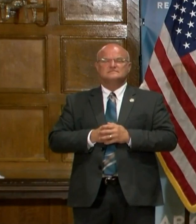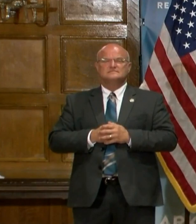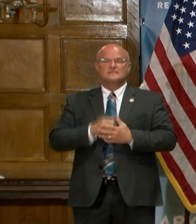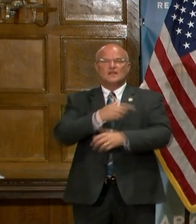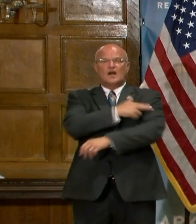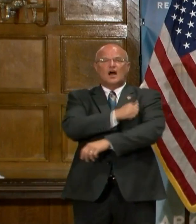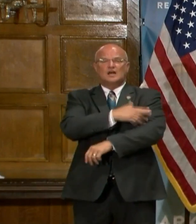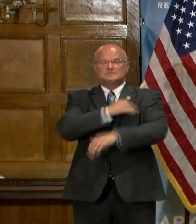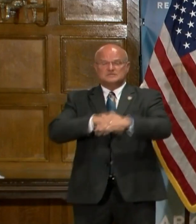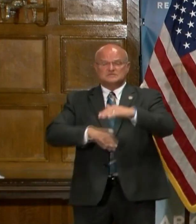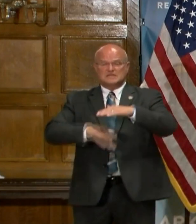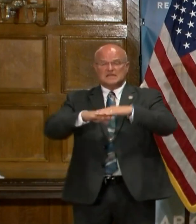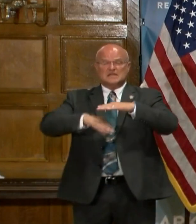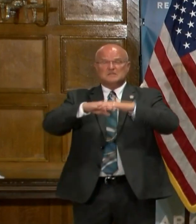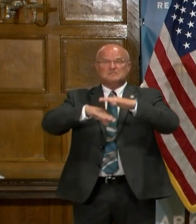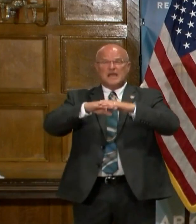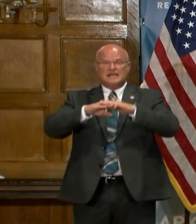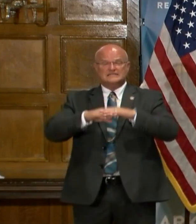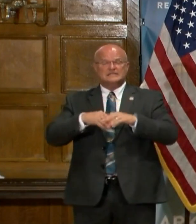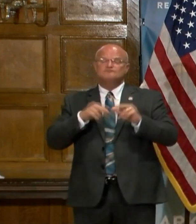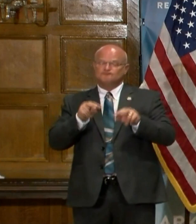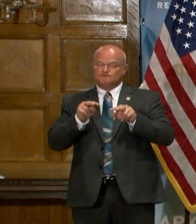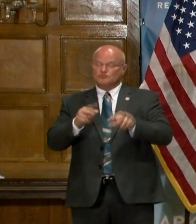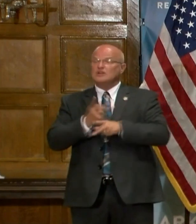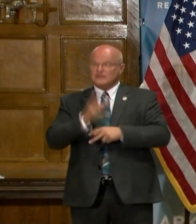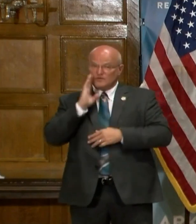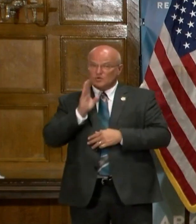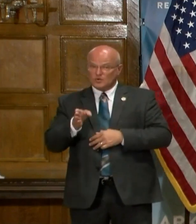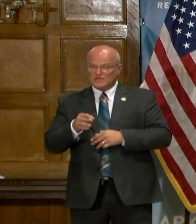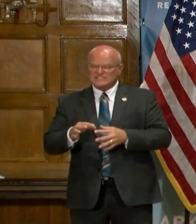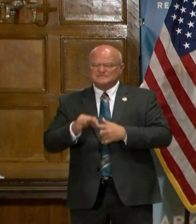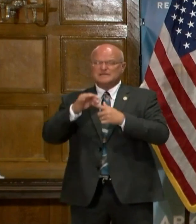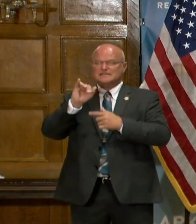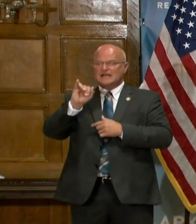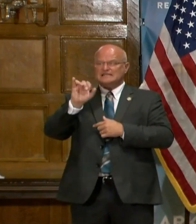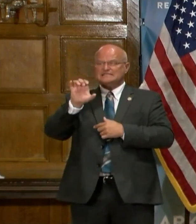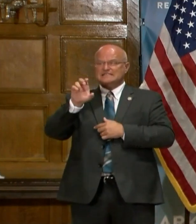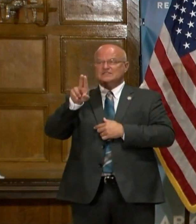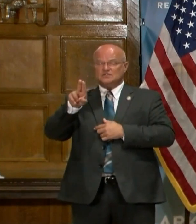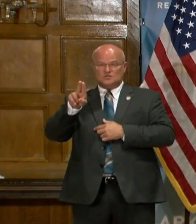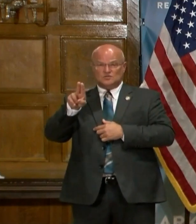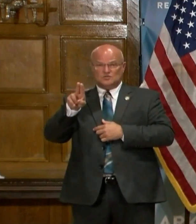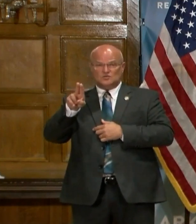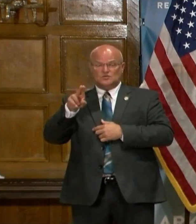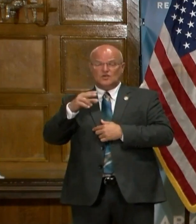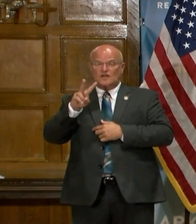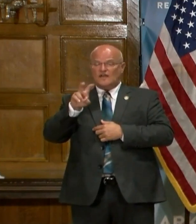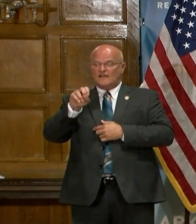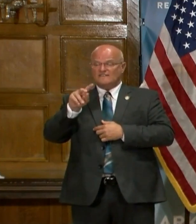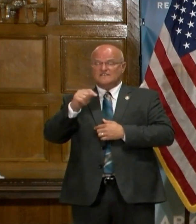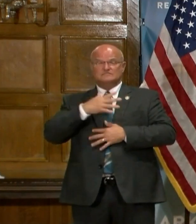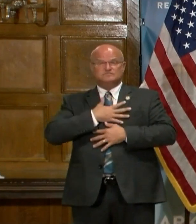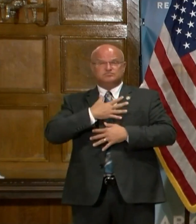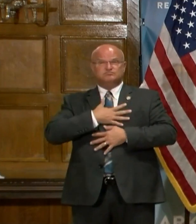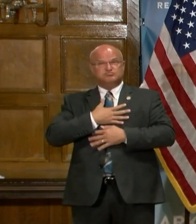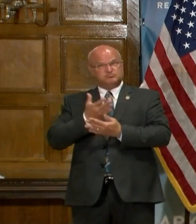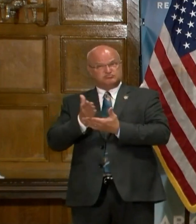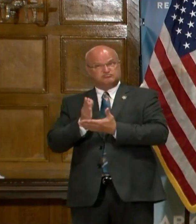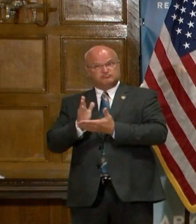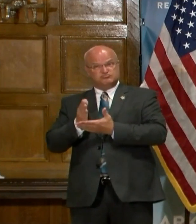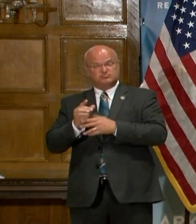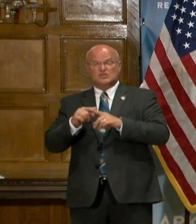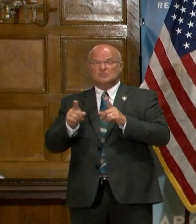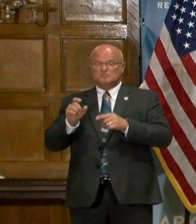hospital capacity is something we need to continue to watch carefully, especially ICU bed capacity. Ventilators we look like we're doing okay with,